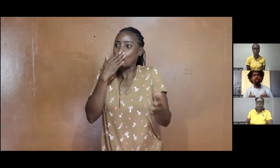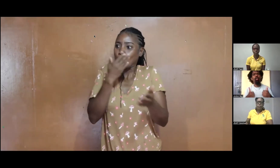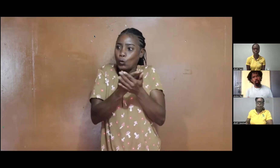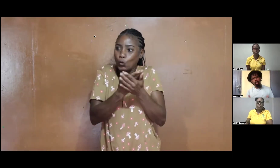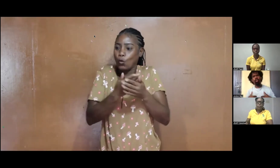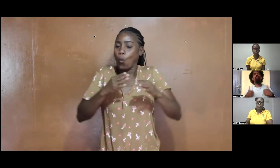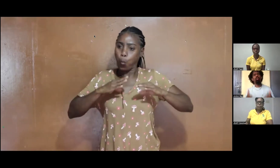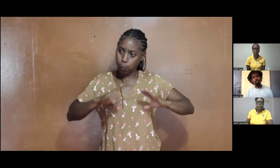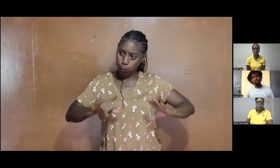I'm up.